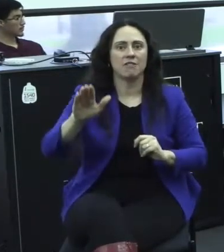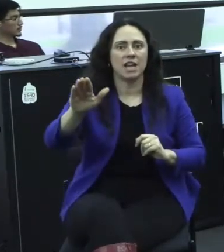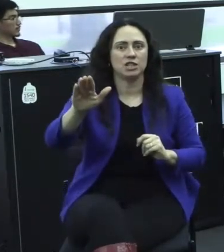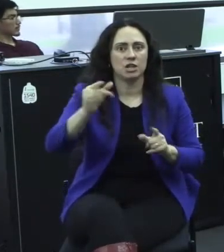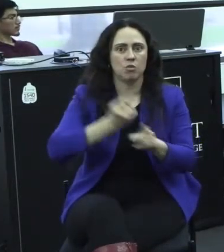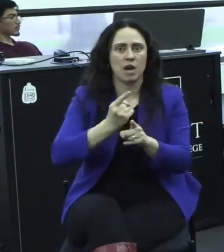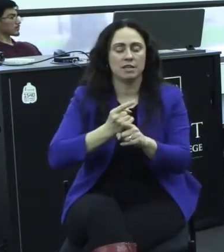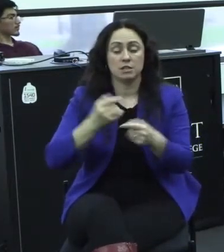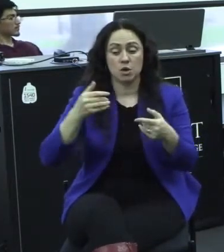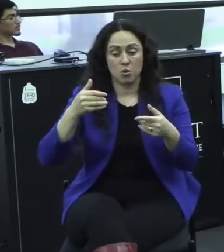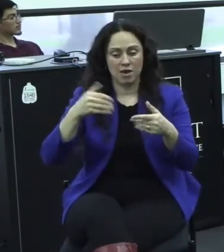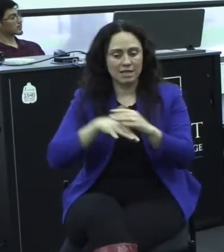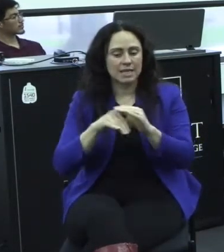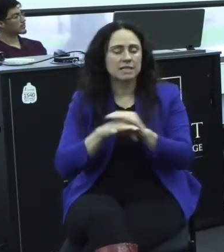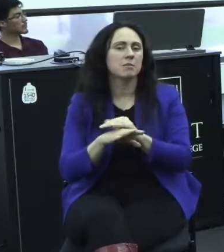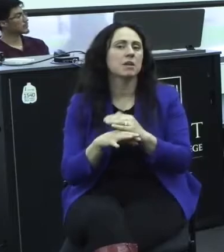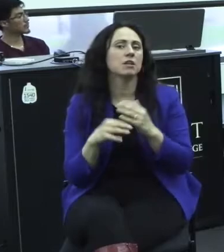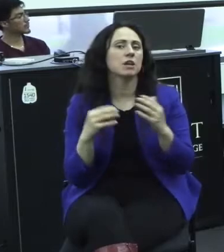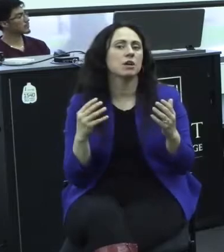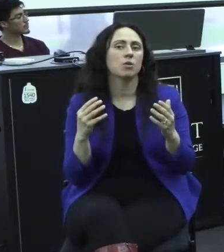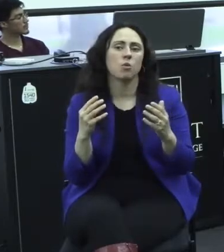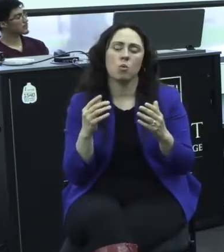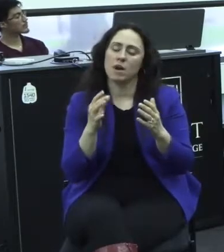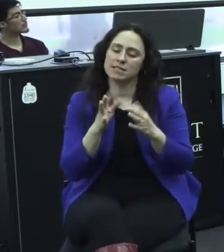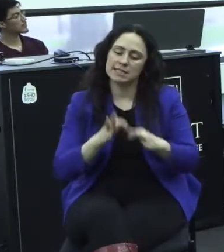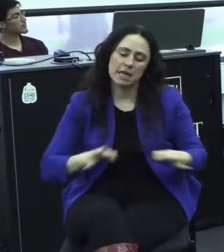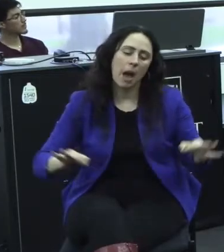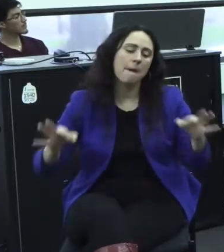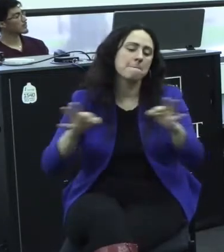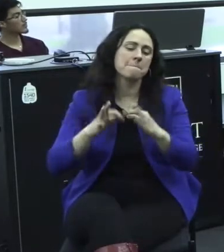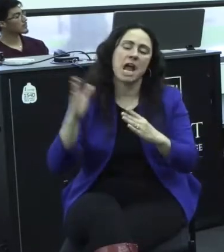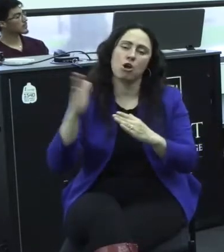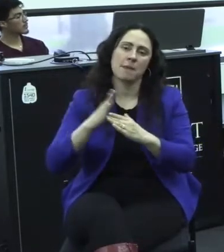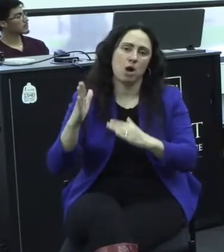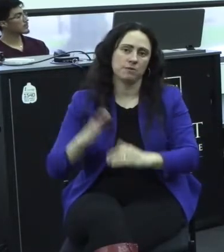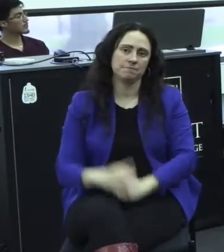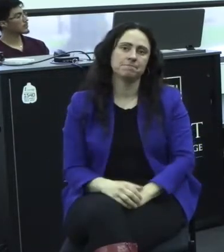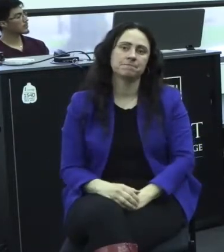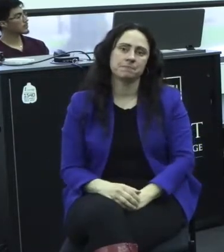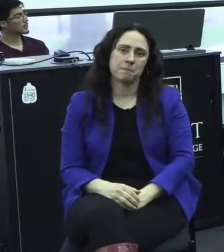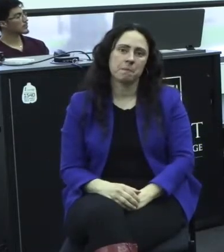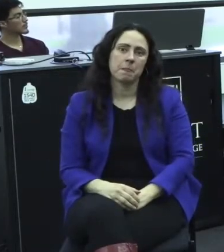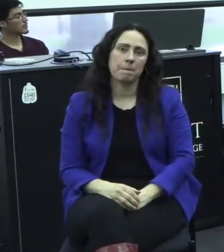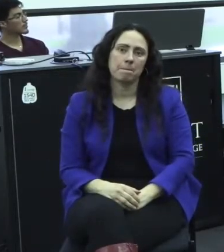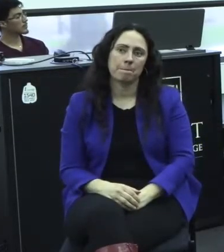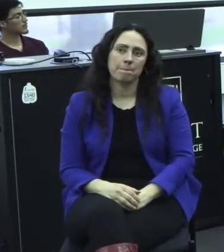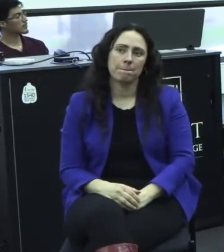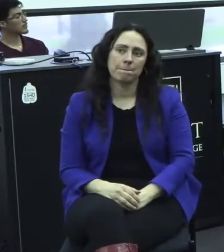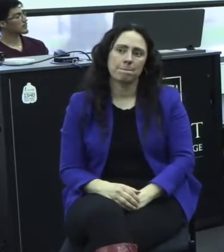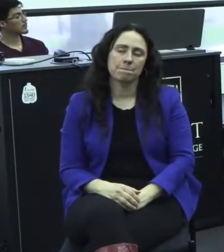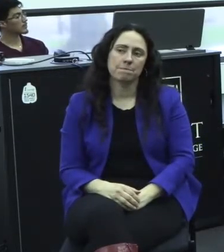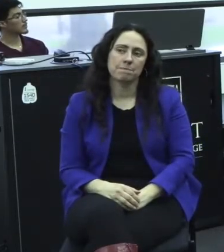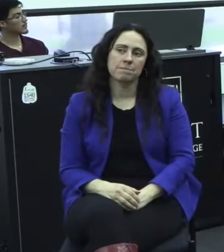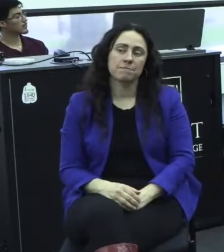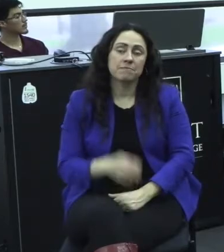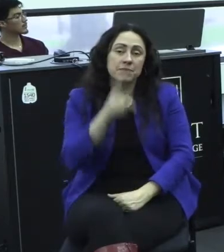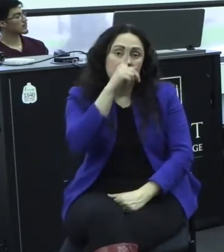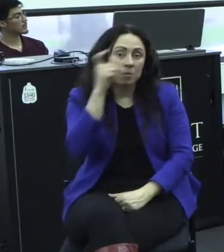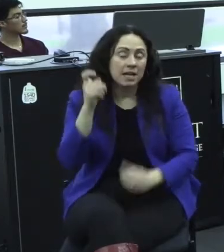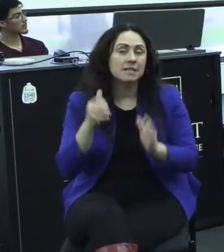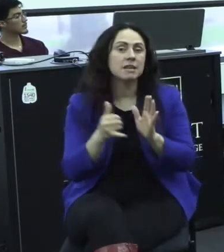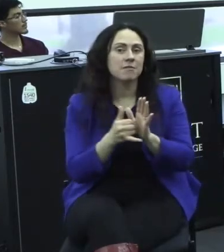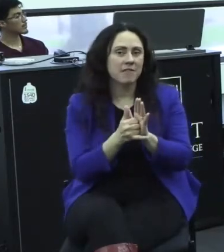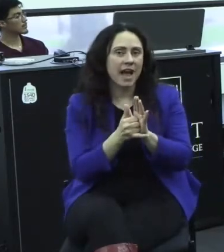So accessibility was paramount in this particular case. And because of